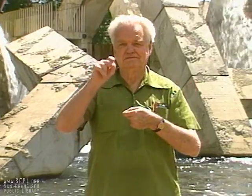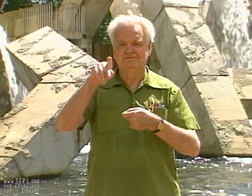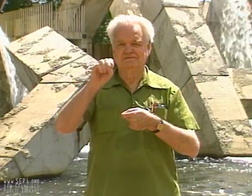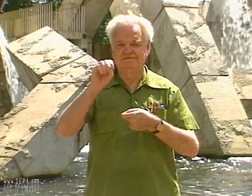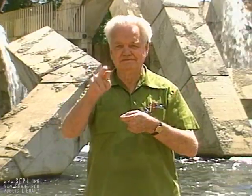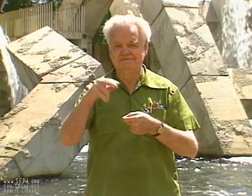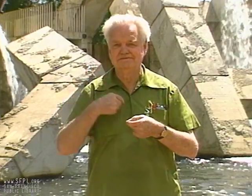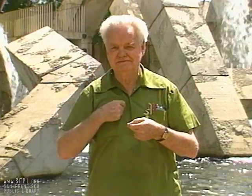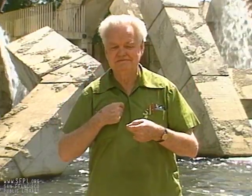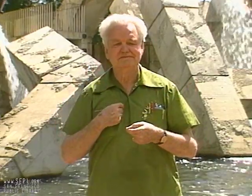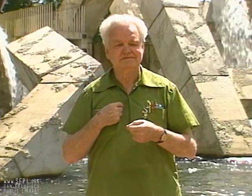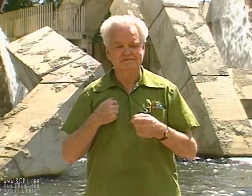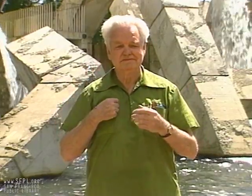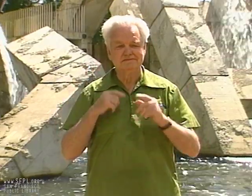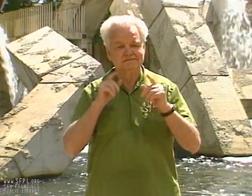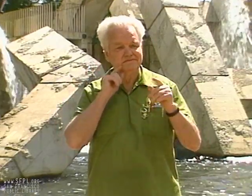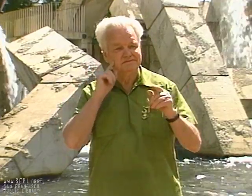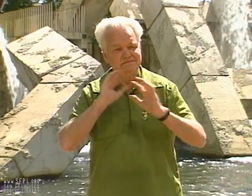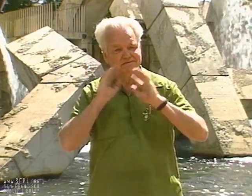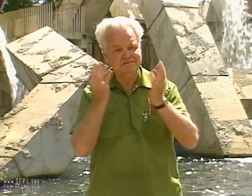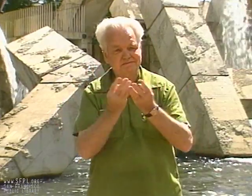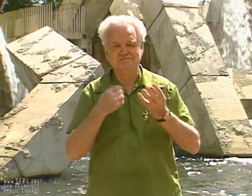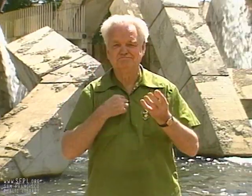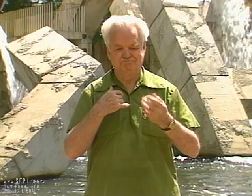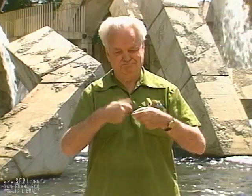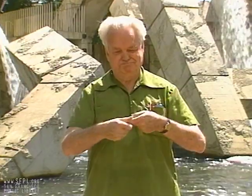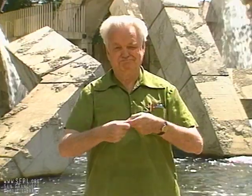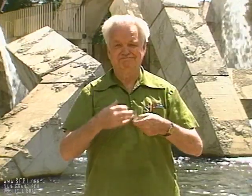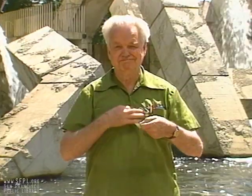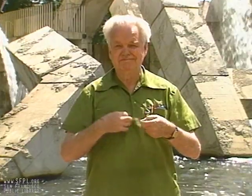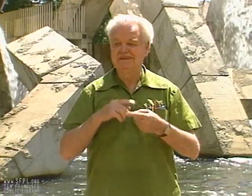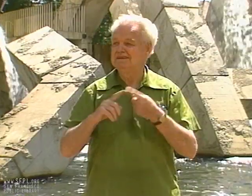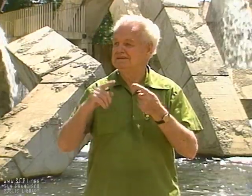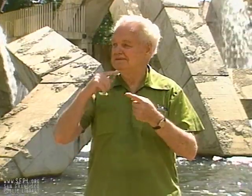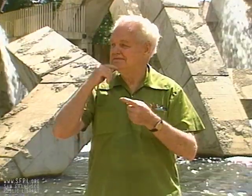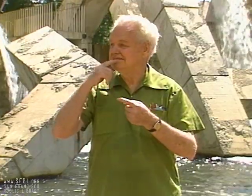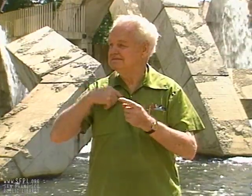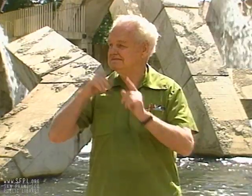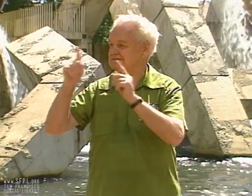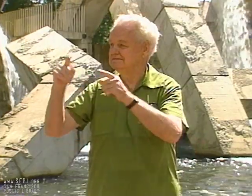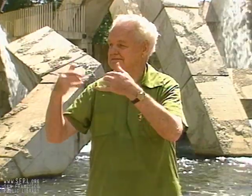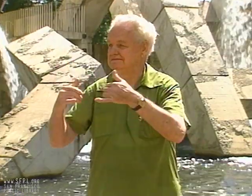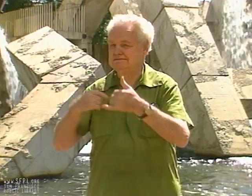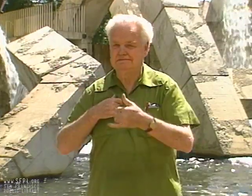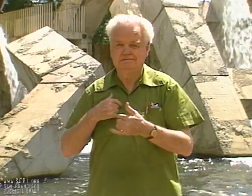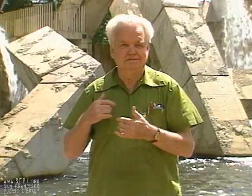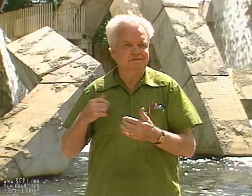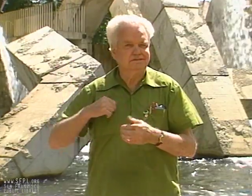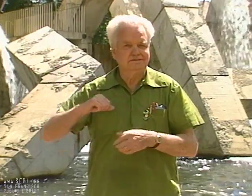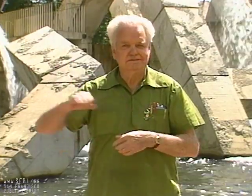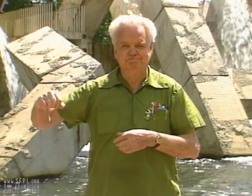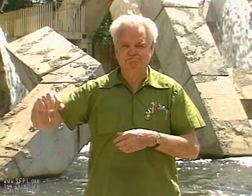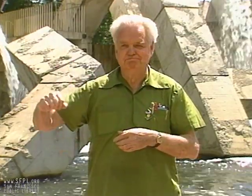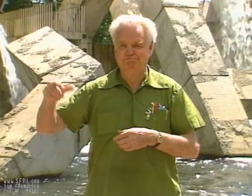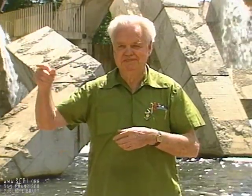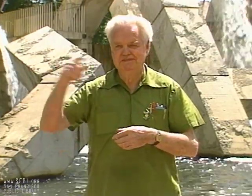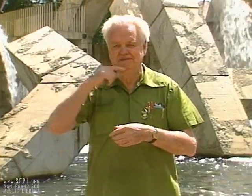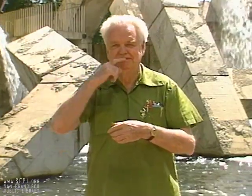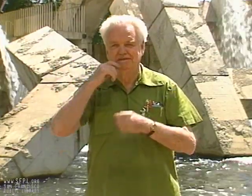deaf people playing cards, I'll join them. But to play with hearing people, I don't trust them. If hearing people wanted